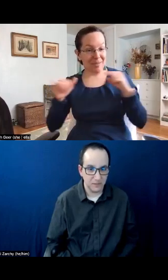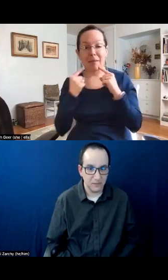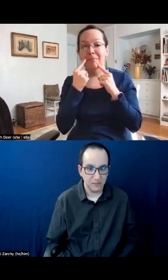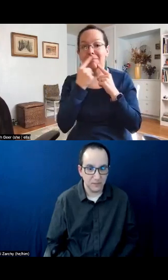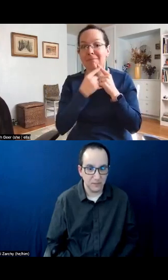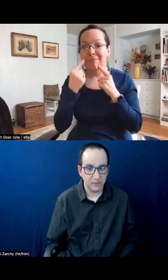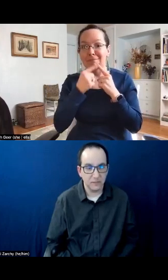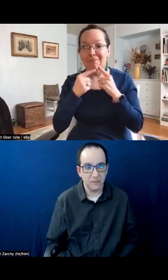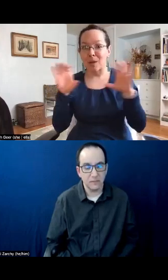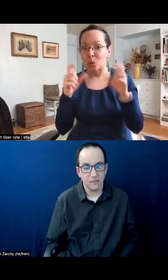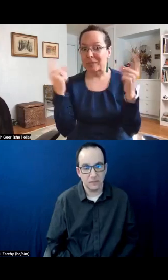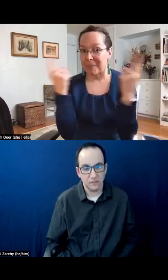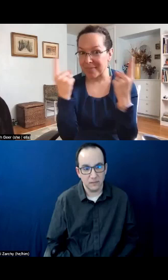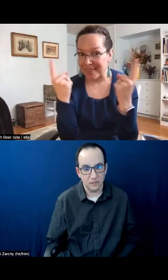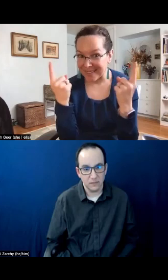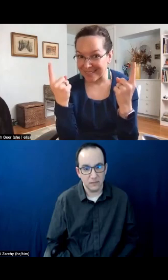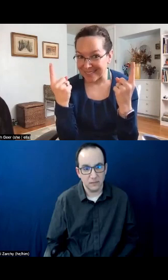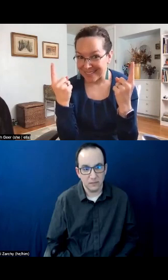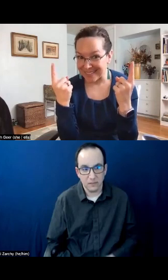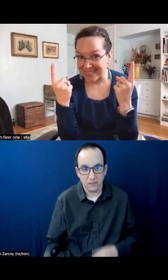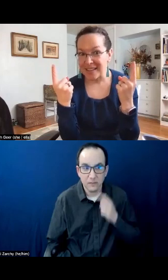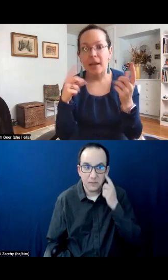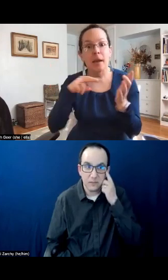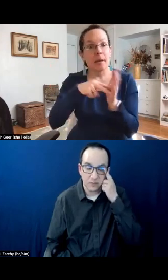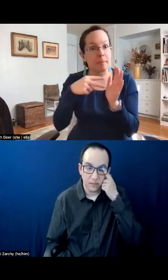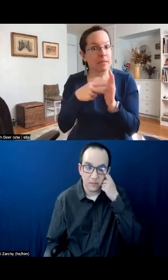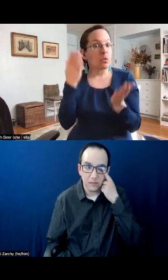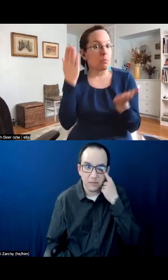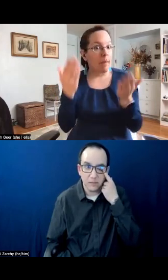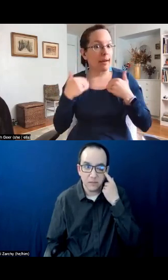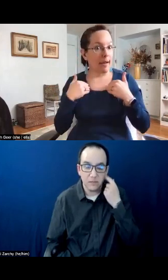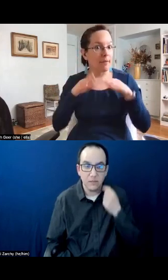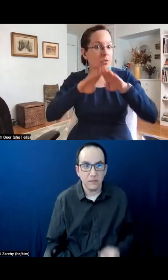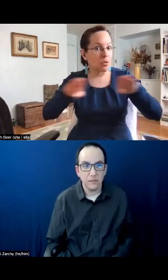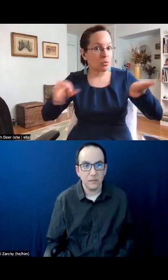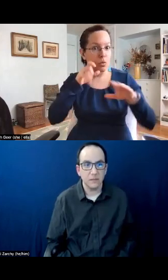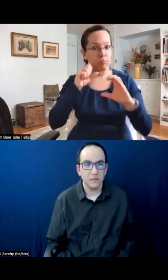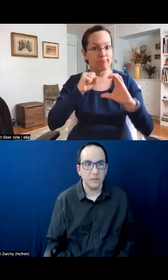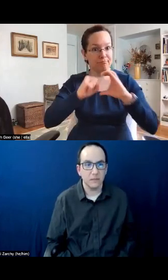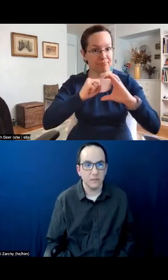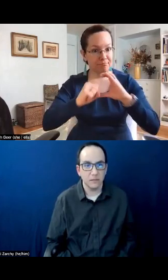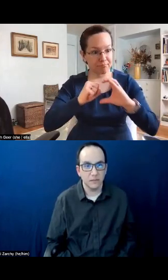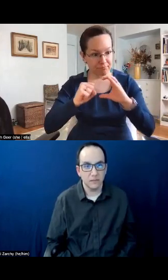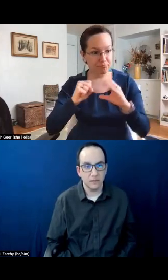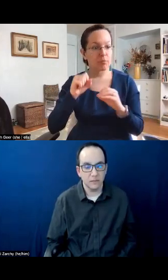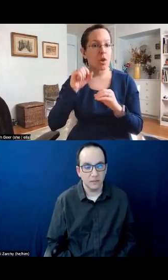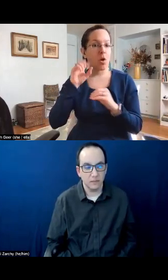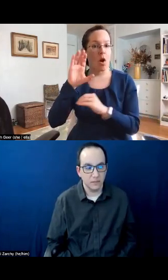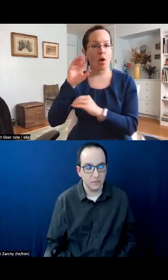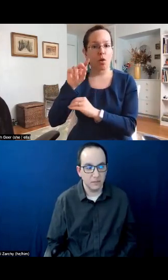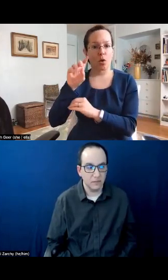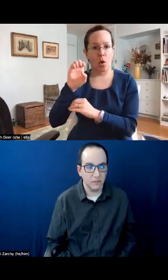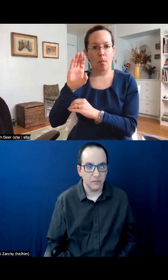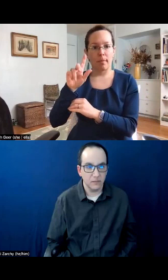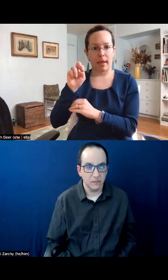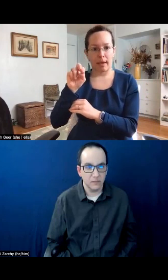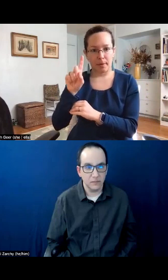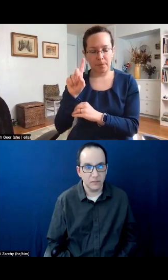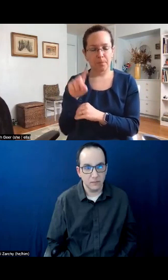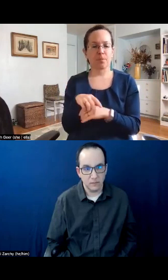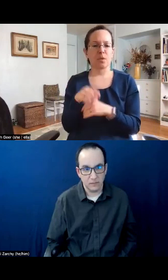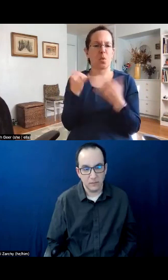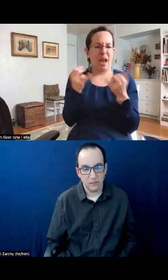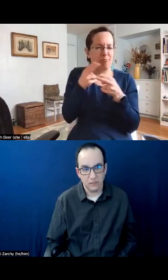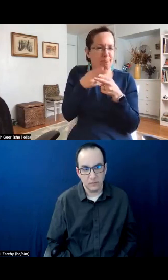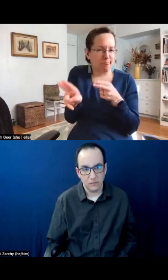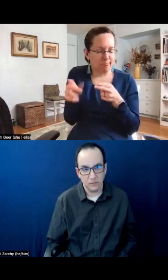within sign languages, you can actually produce something on your hands that differs from what is on your mouth. So you may encounter children